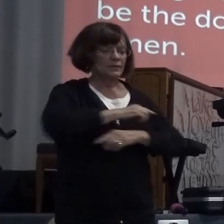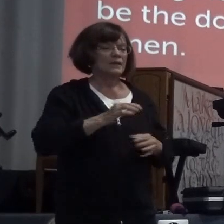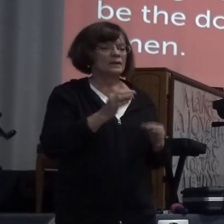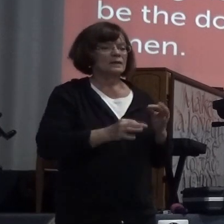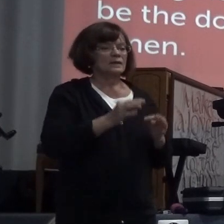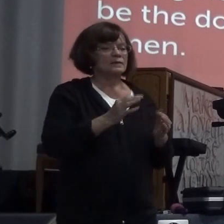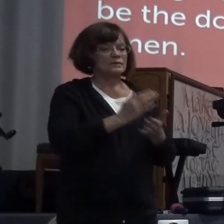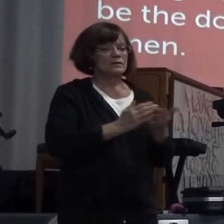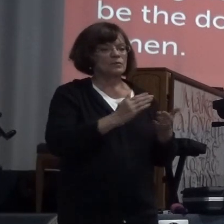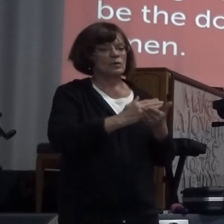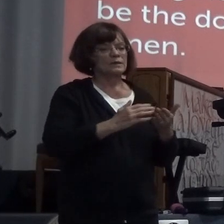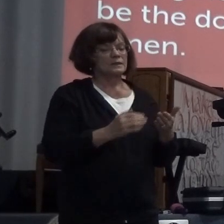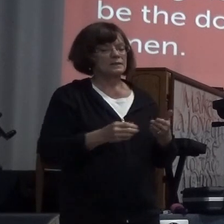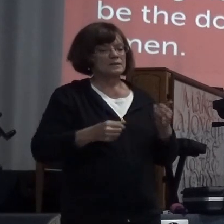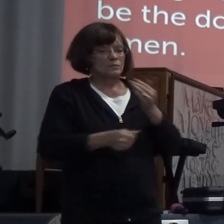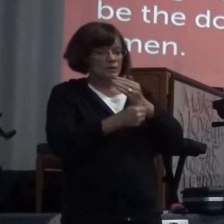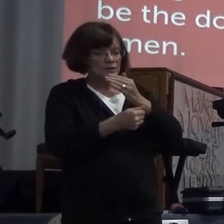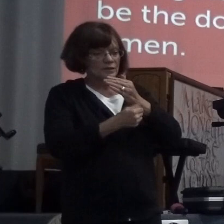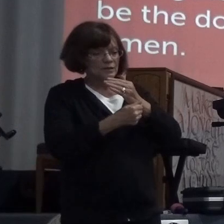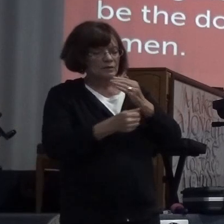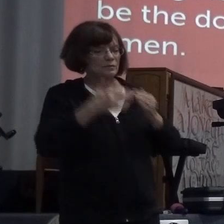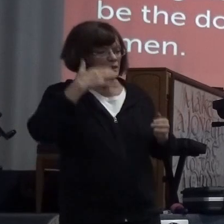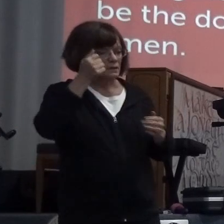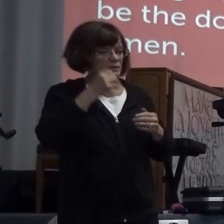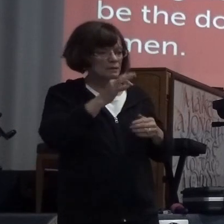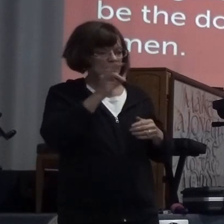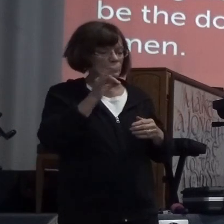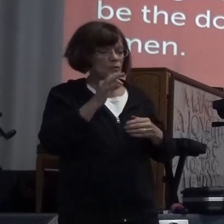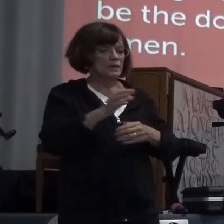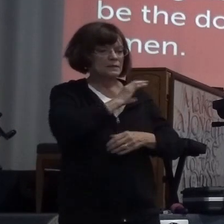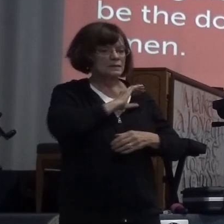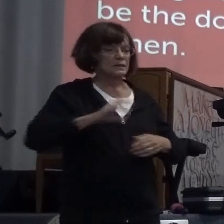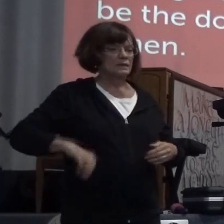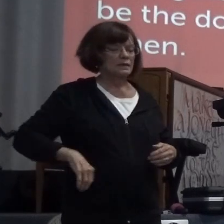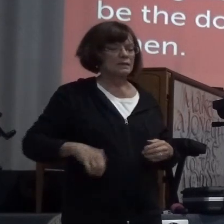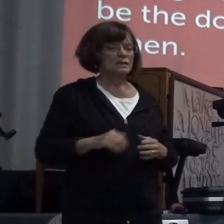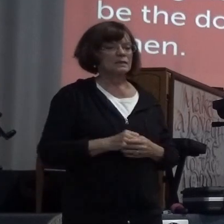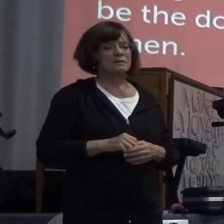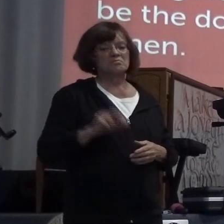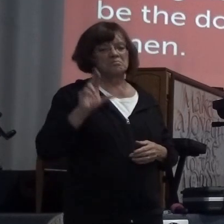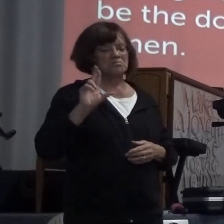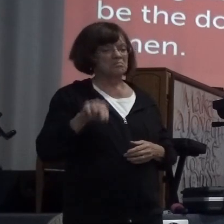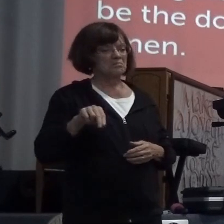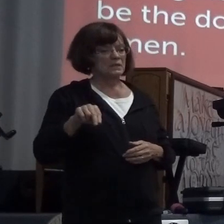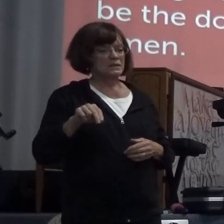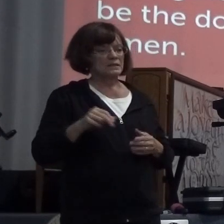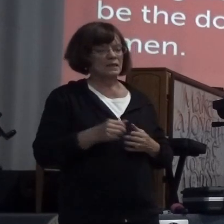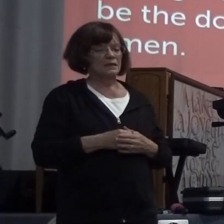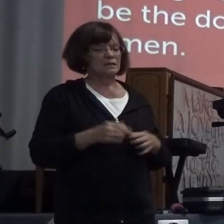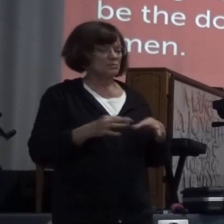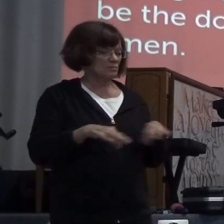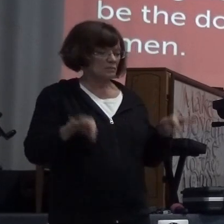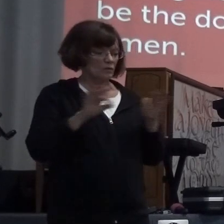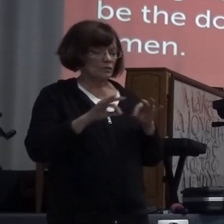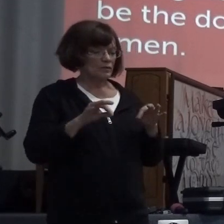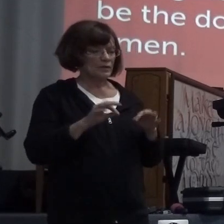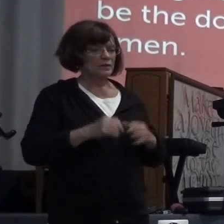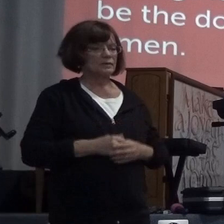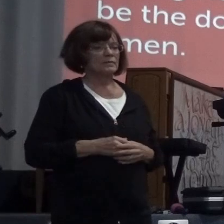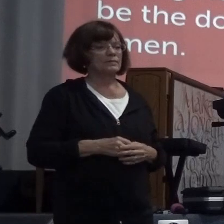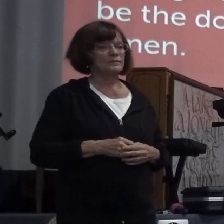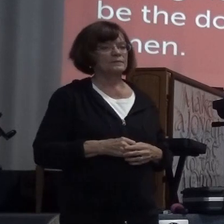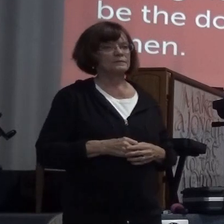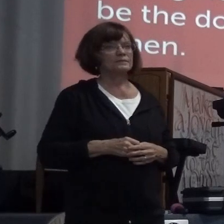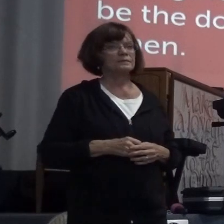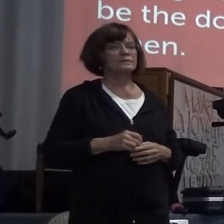me because of Christ, let God handle that. It's not worth it. There's no value. He's the one that's going to